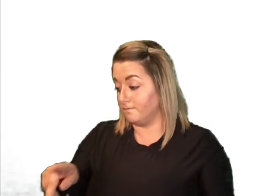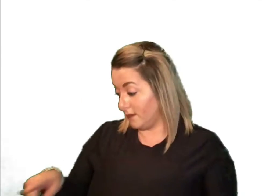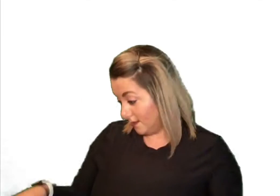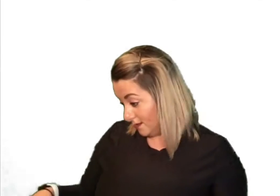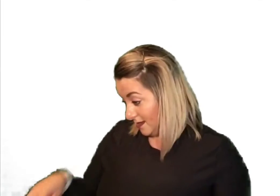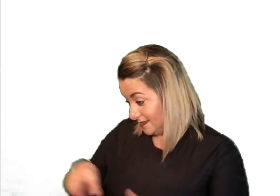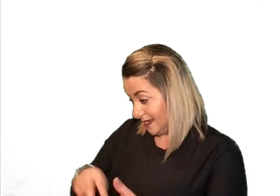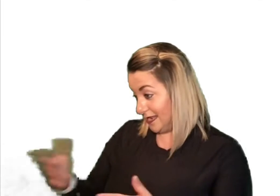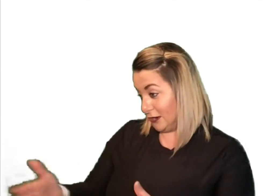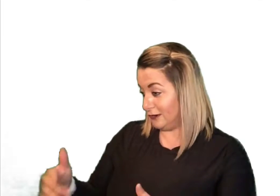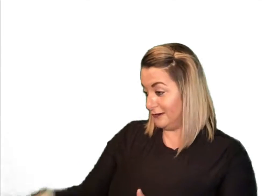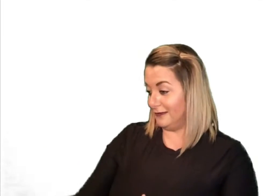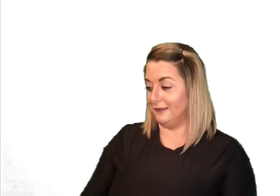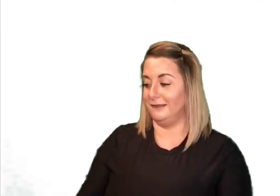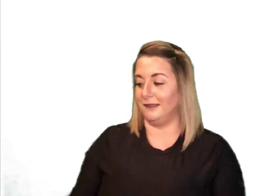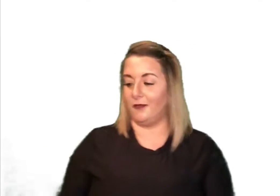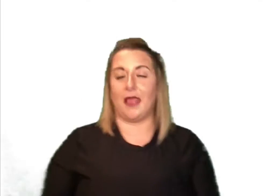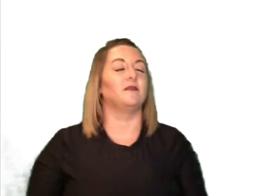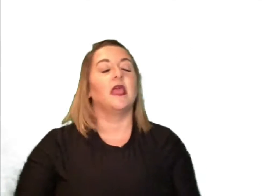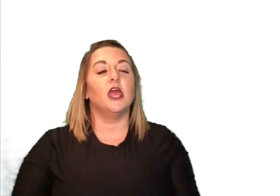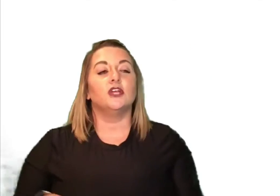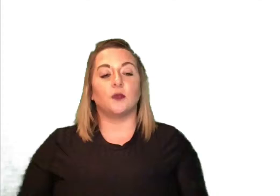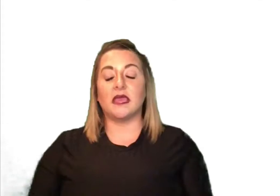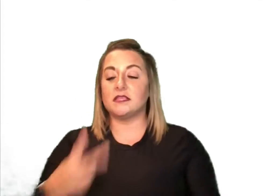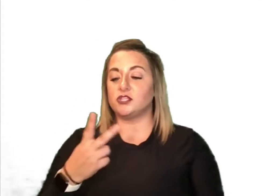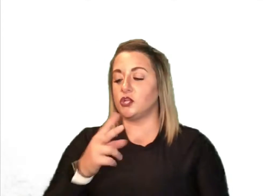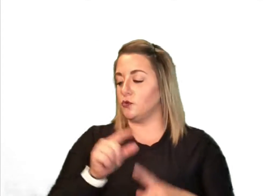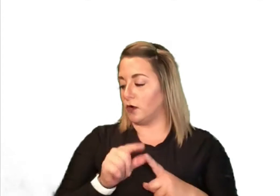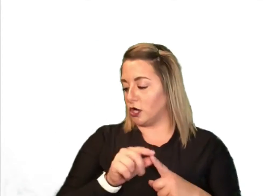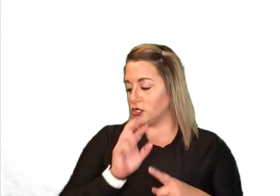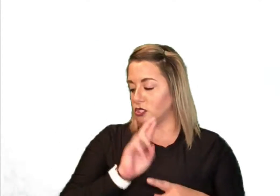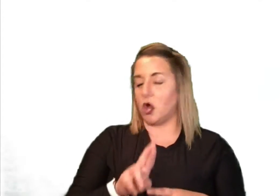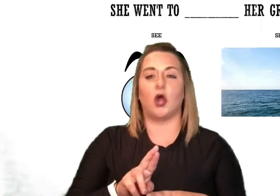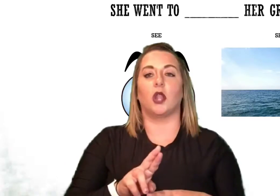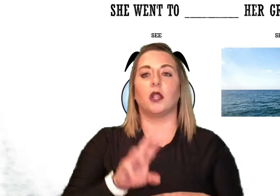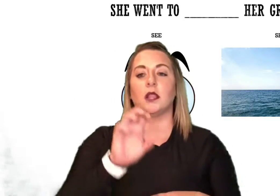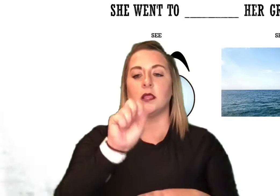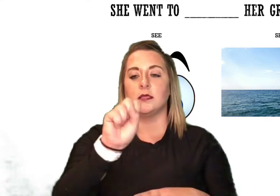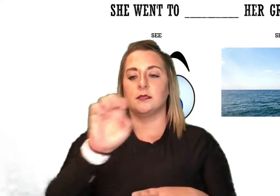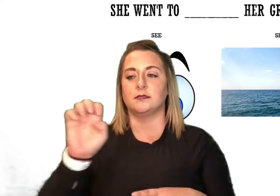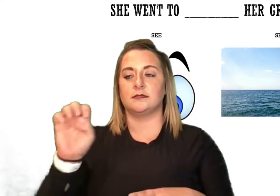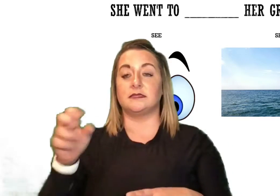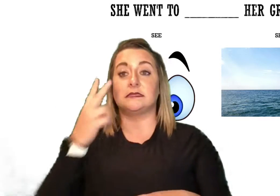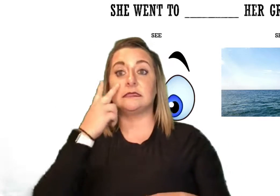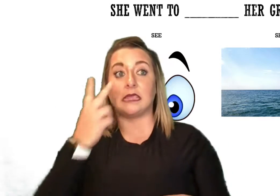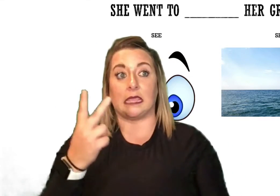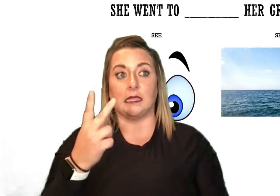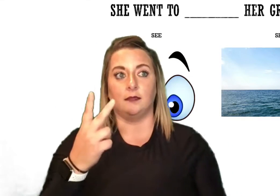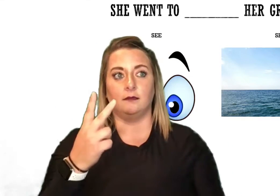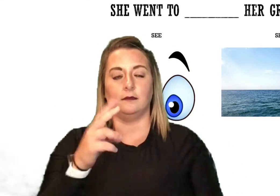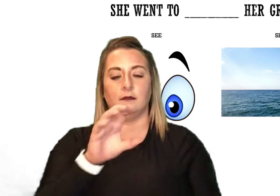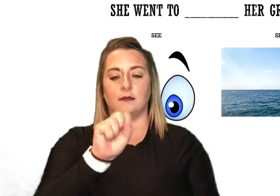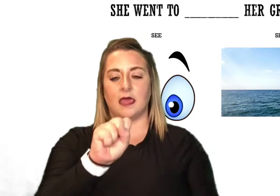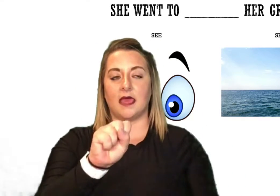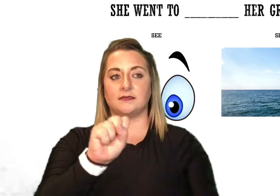okay? Stand here. Okay, so his two words are